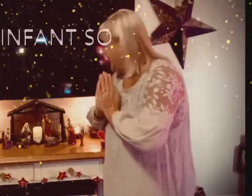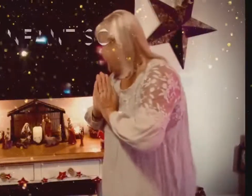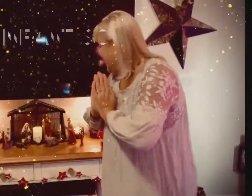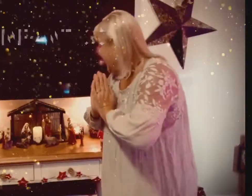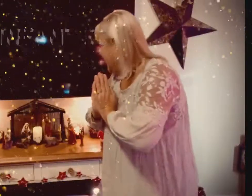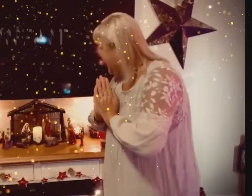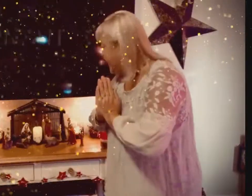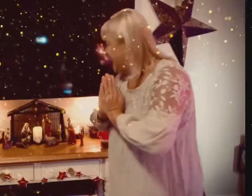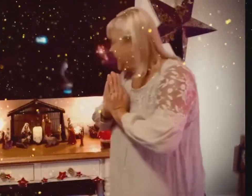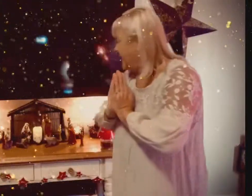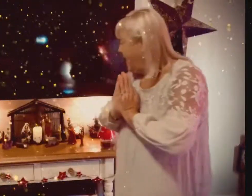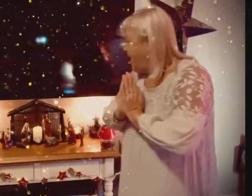You can't